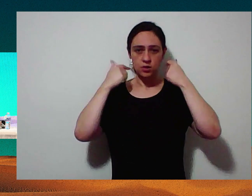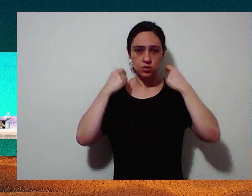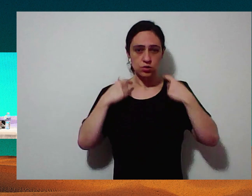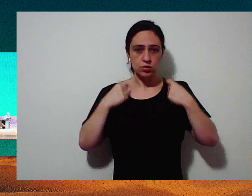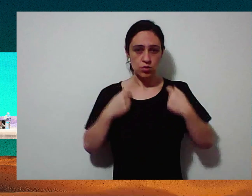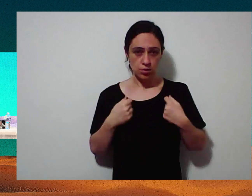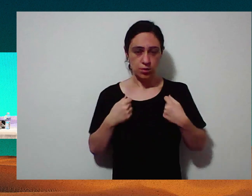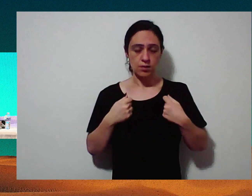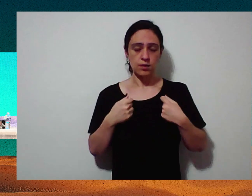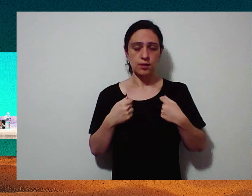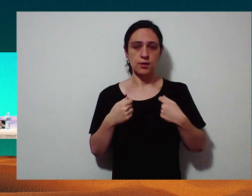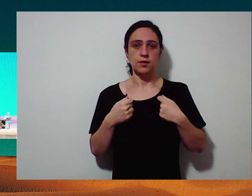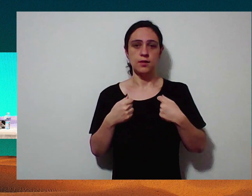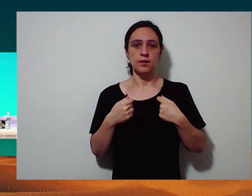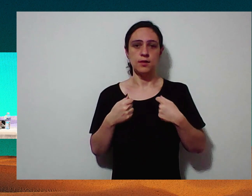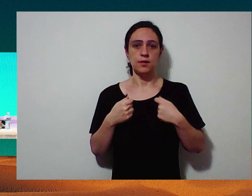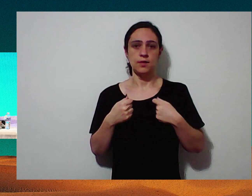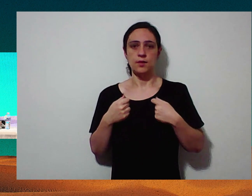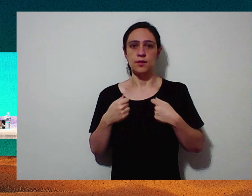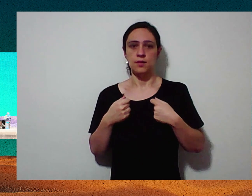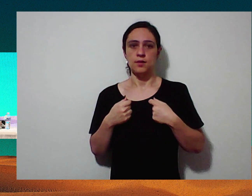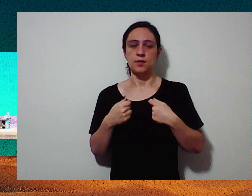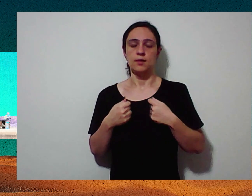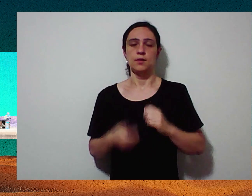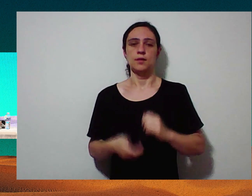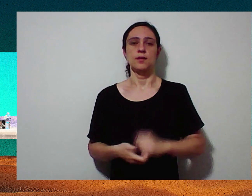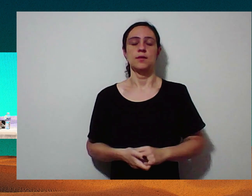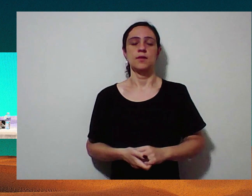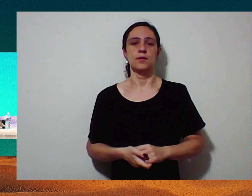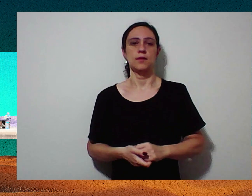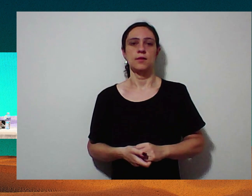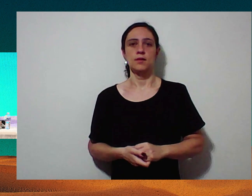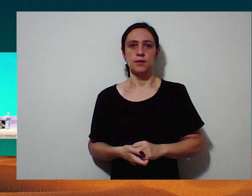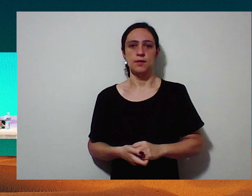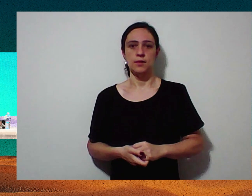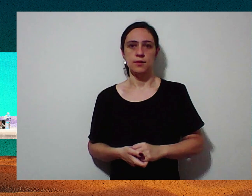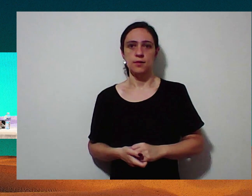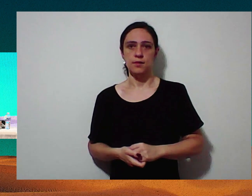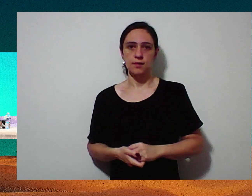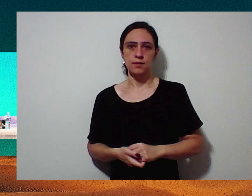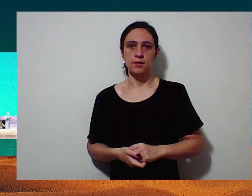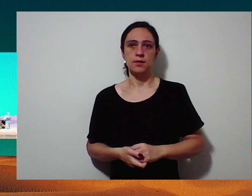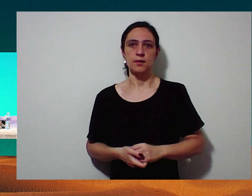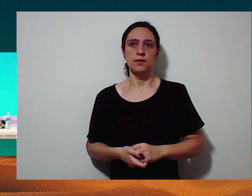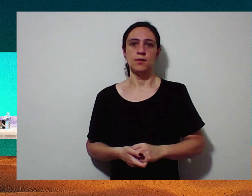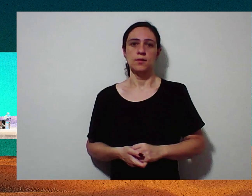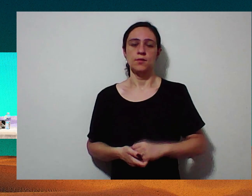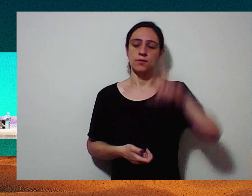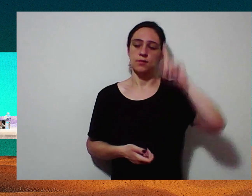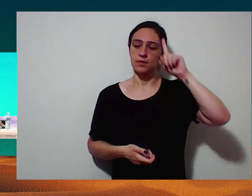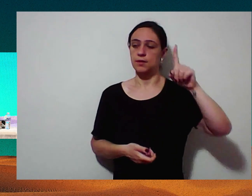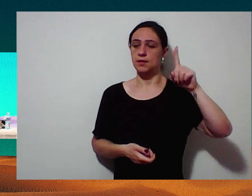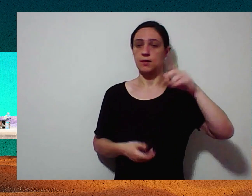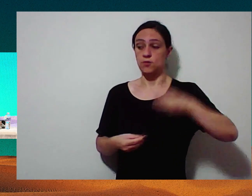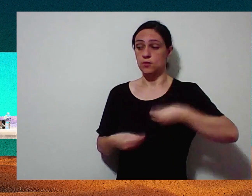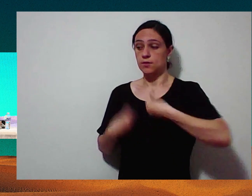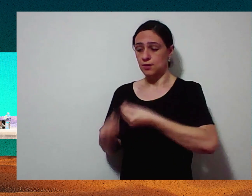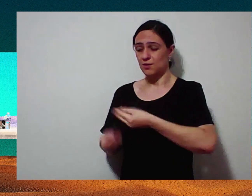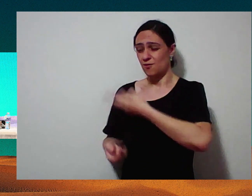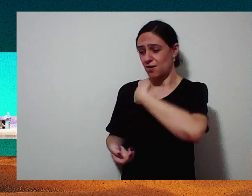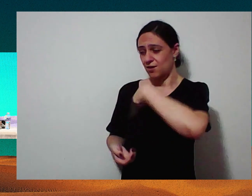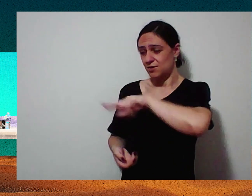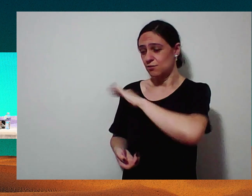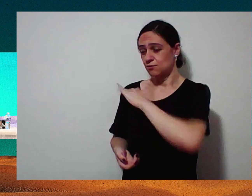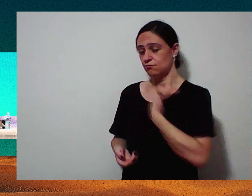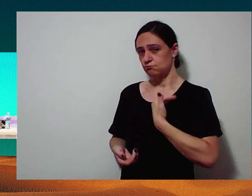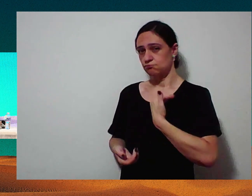do que Deus estabeleceu para os judeus uma religião morta. So the story of John the Baptist and also the Jews who turned